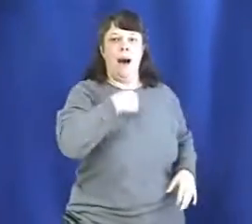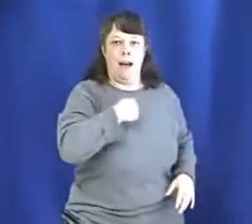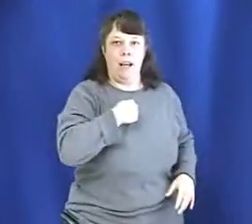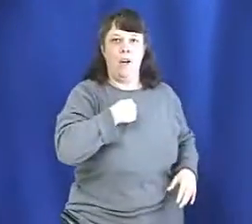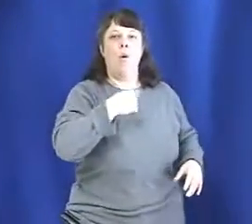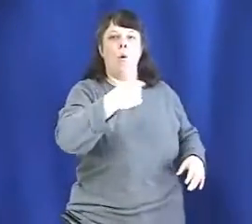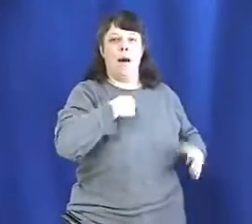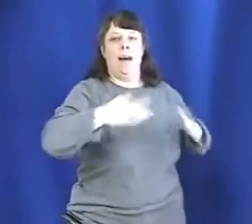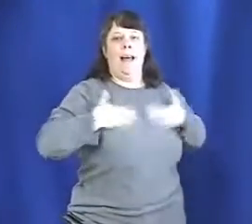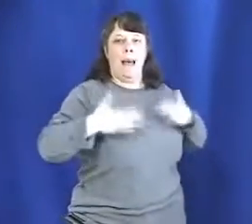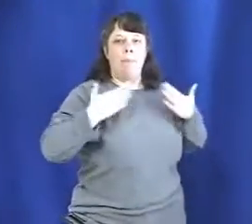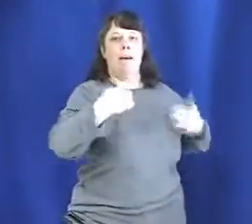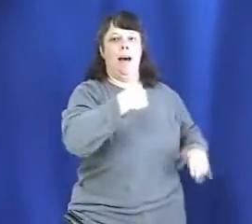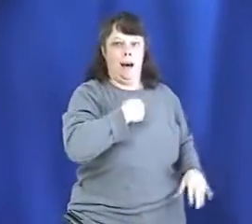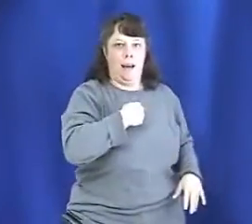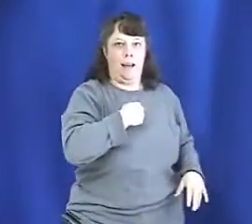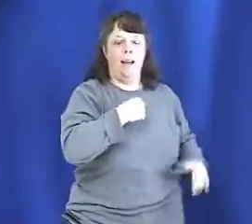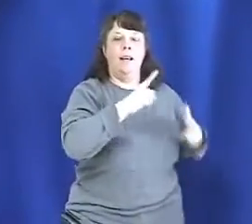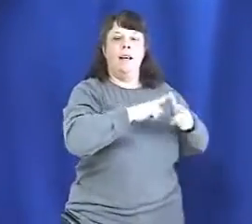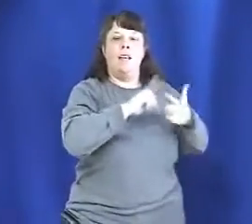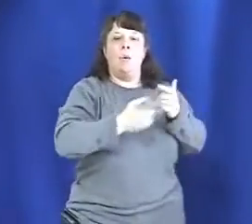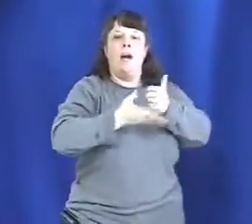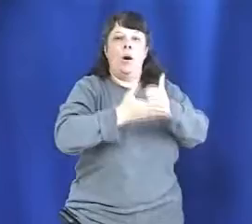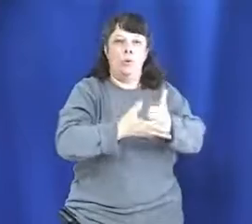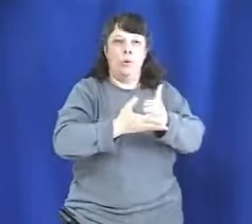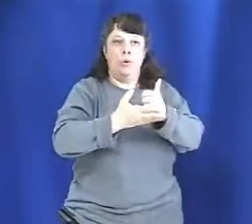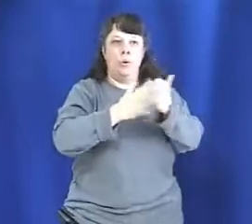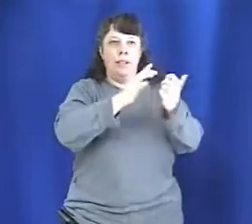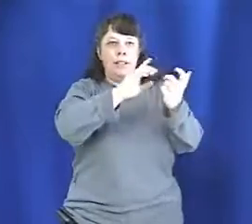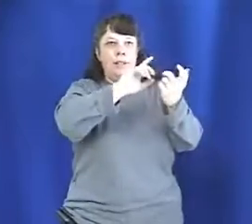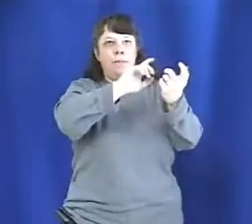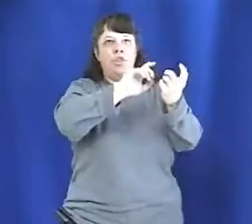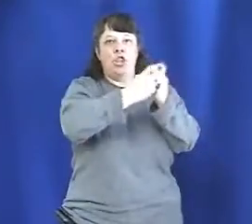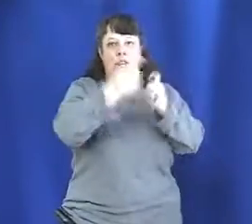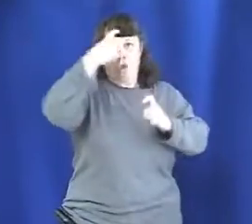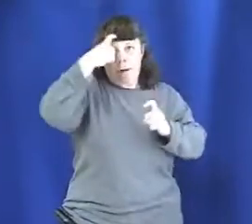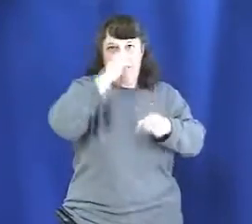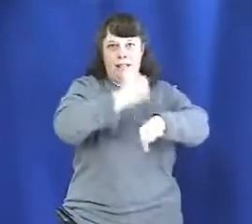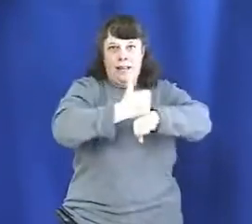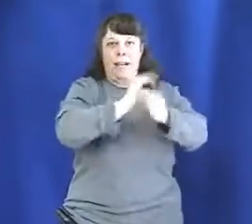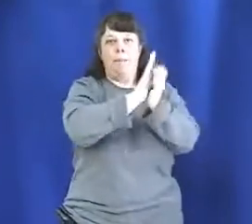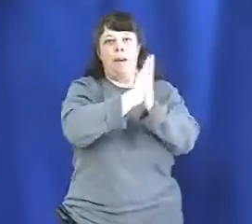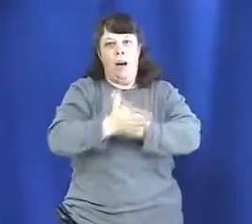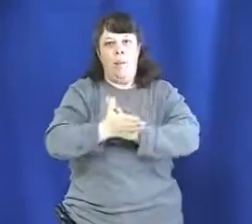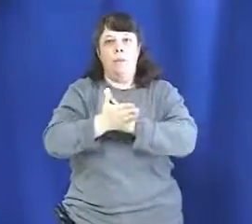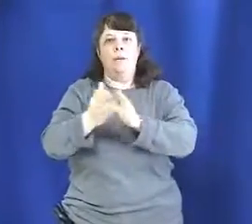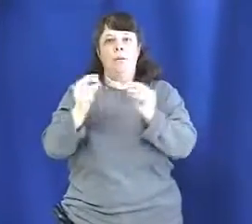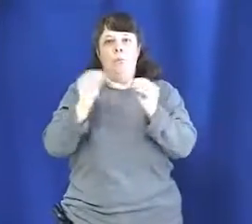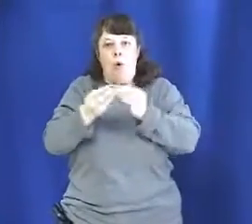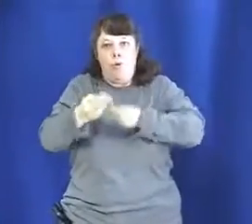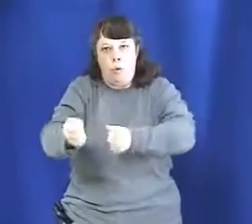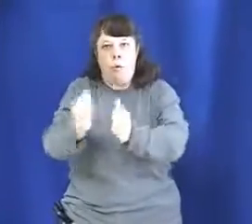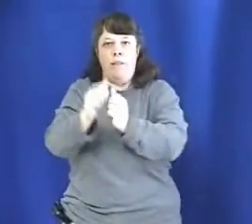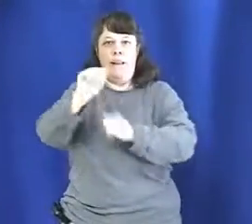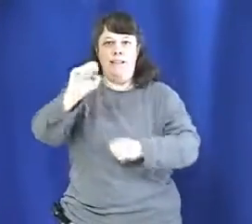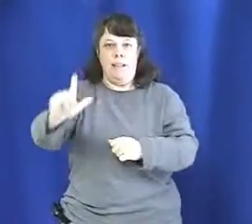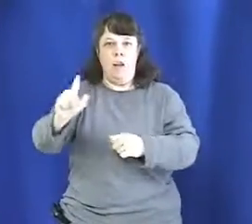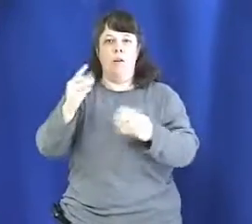I, or I happy I, then it will help you change your mindset and become more fluent with ASL